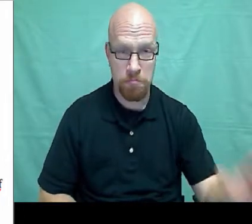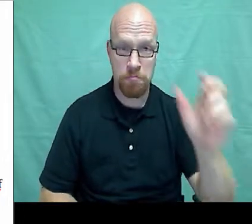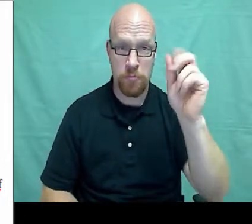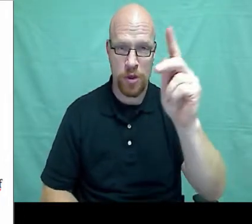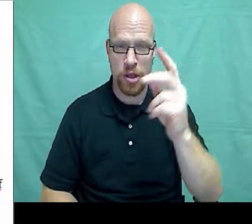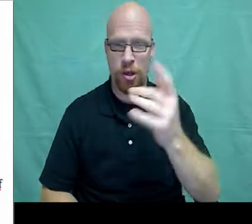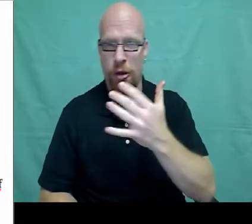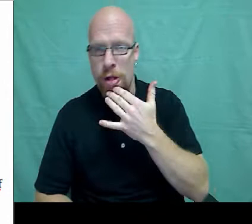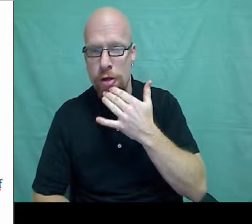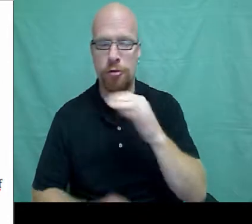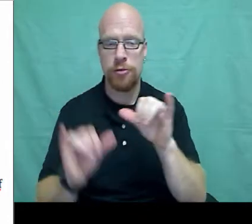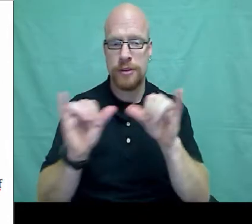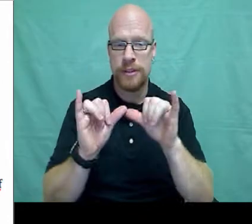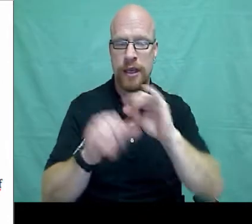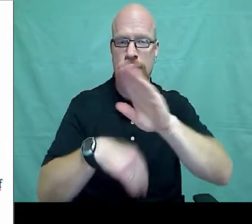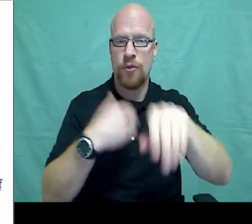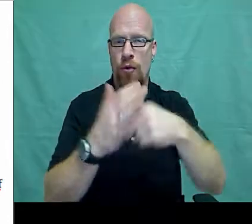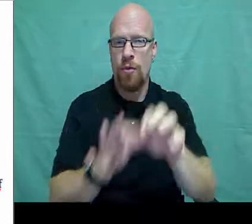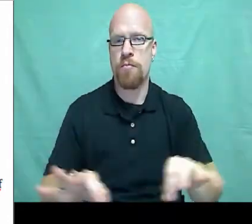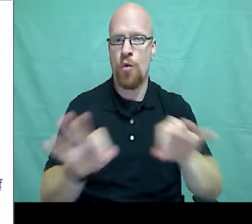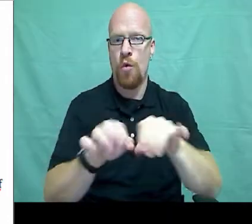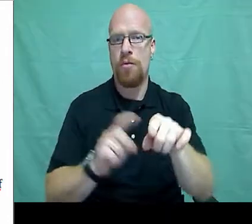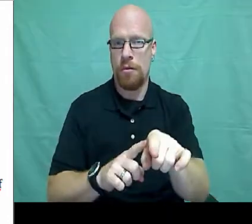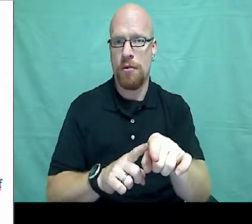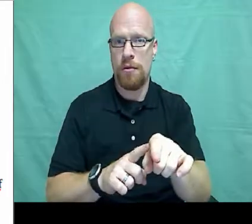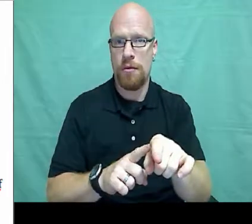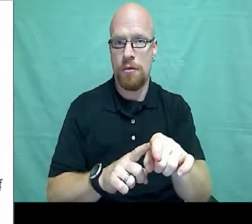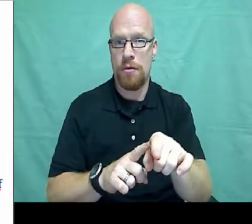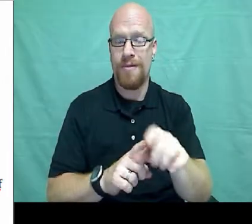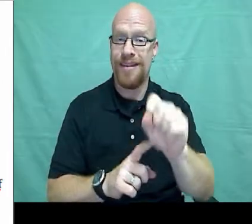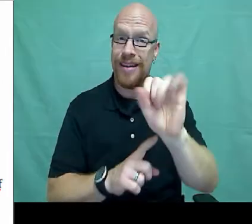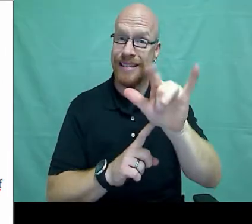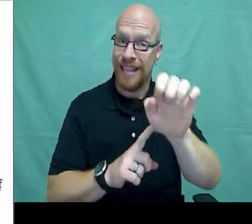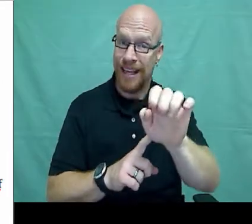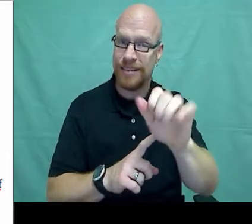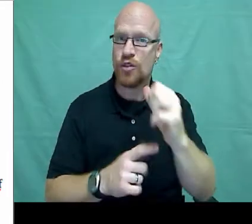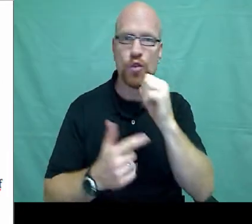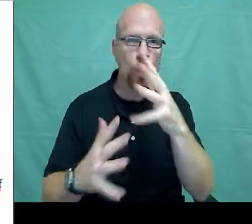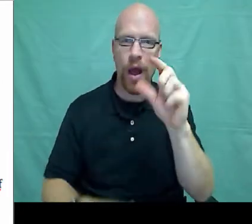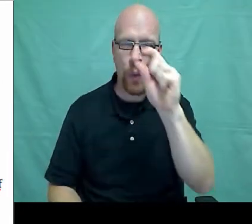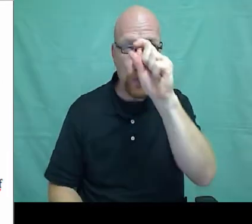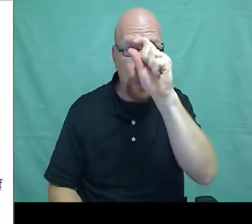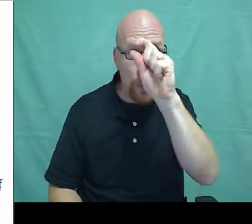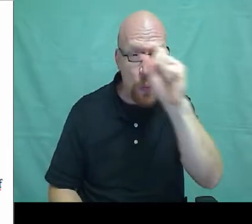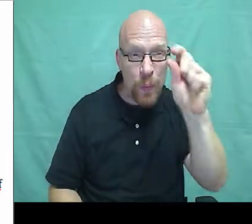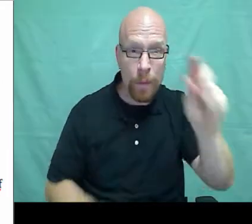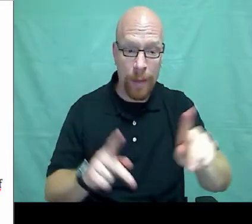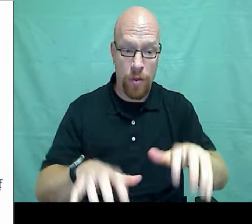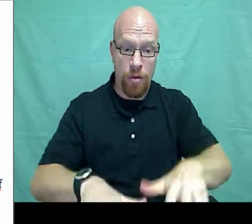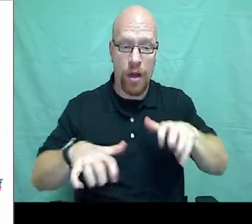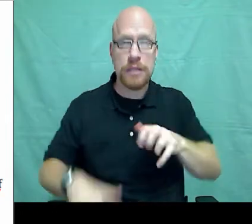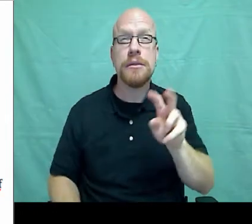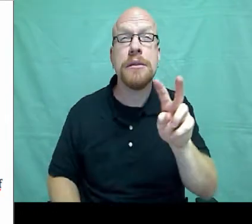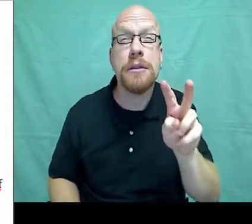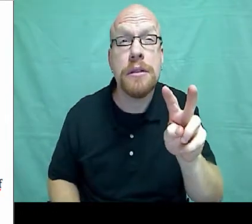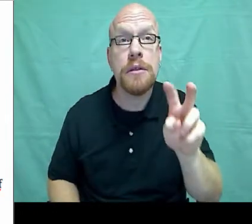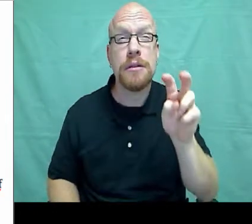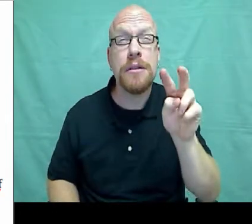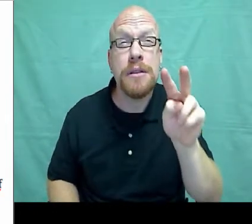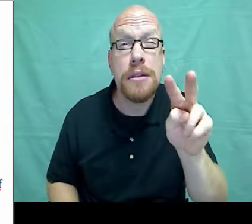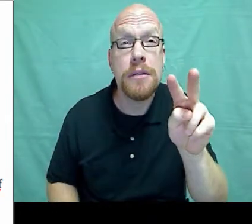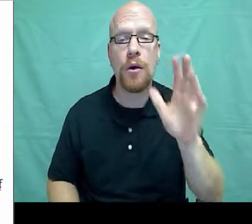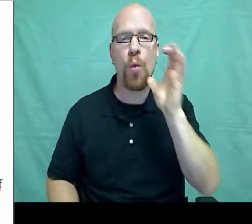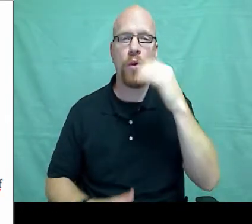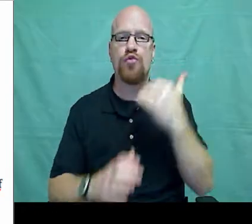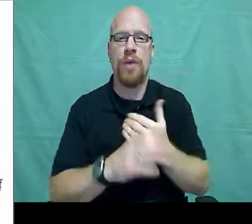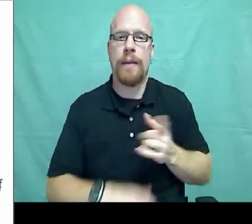Okay, so change the color, the size, the kind of font. Yeah, you don't want small text, and then people won't be able